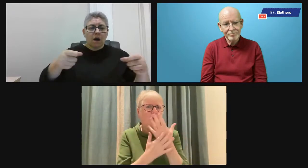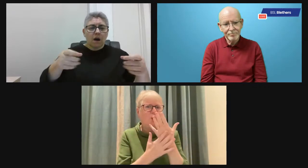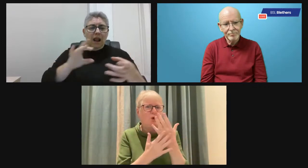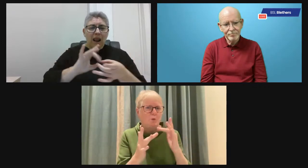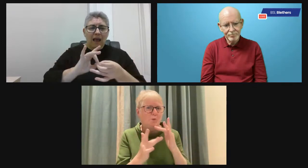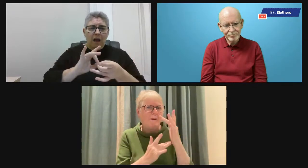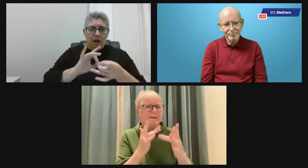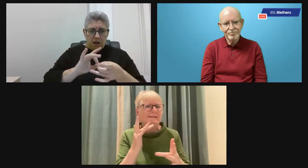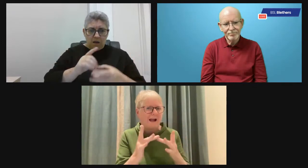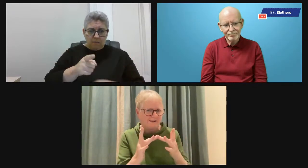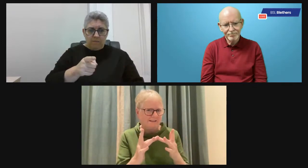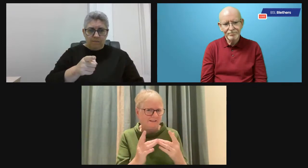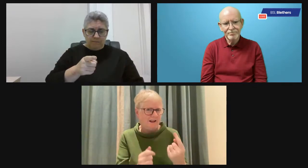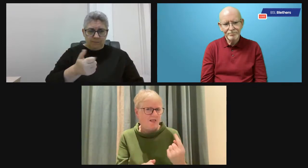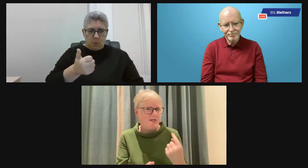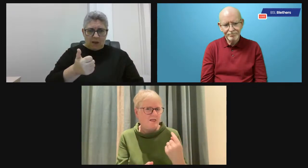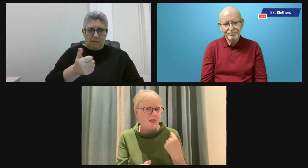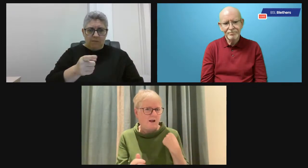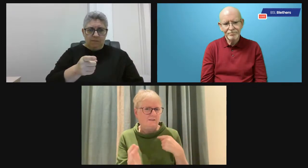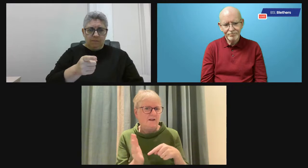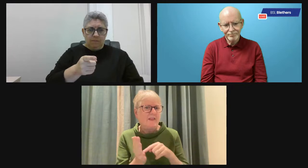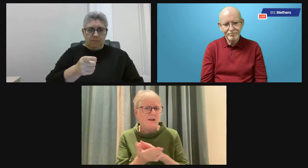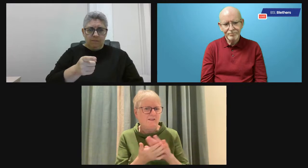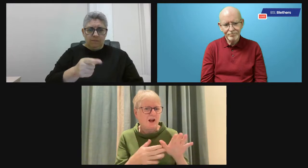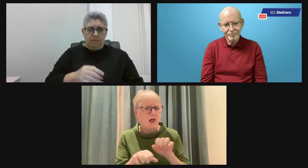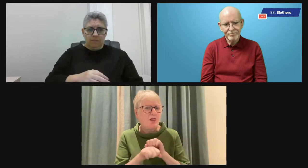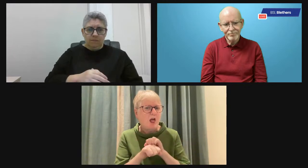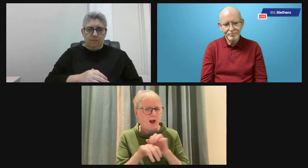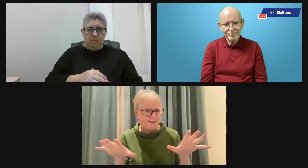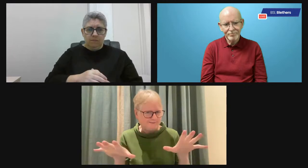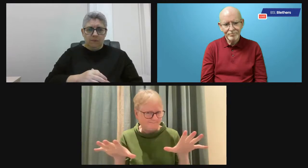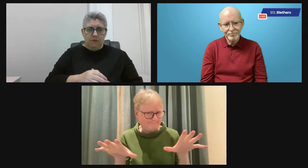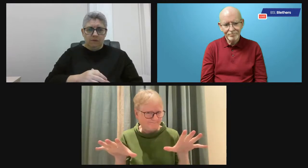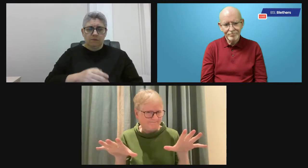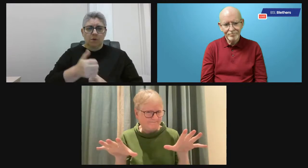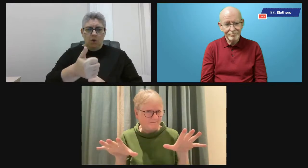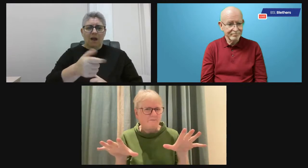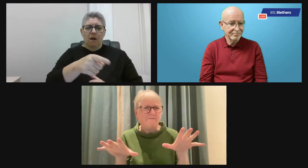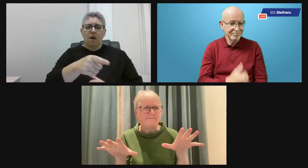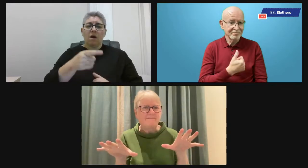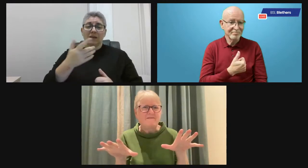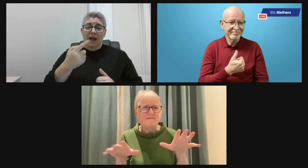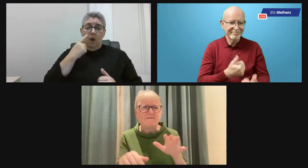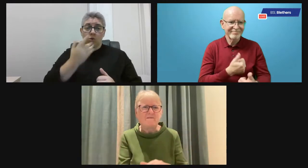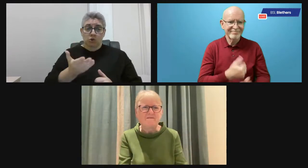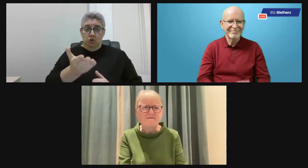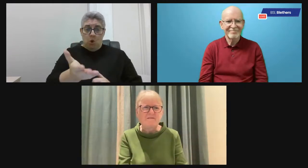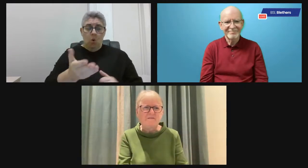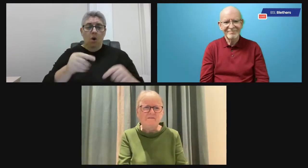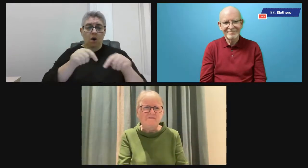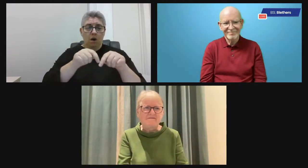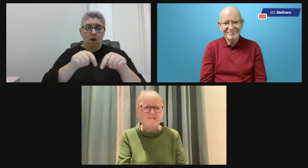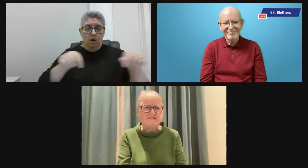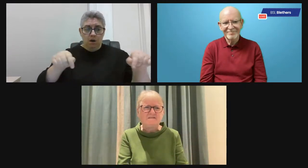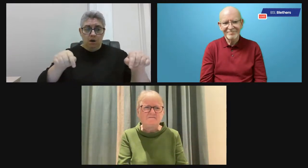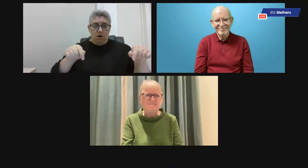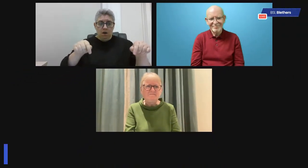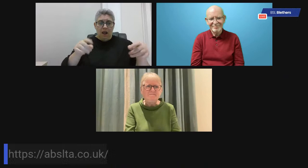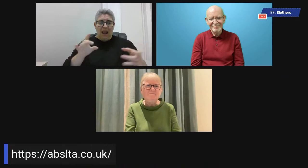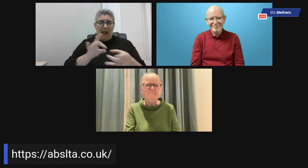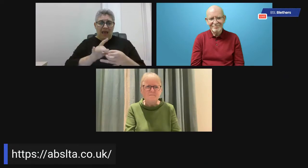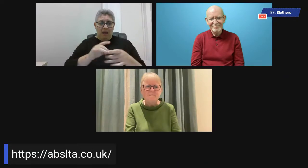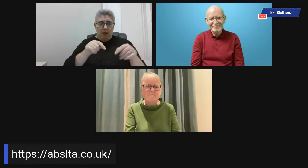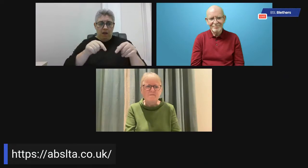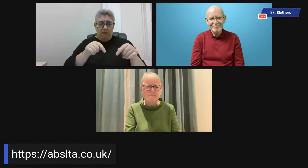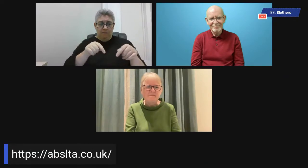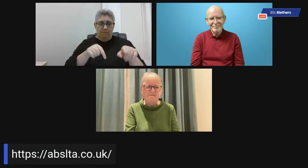Well, if you go to the website, we've got a new website, and you can see it was launched last Thursday, actually.